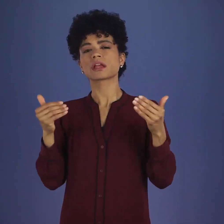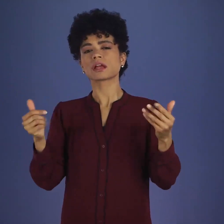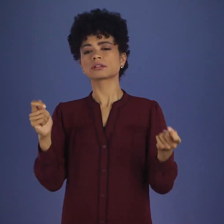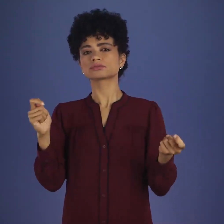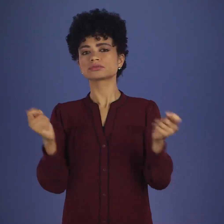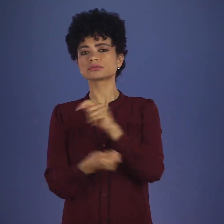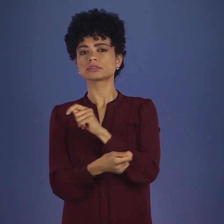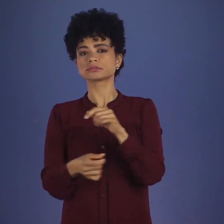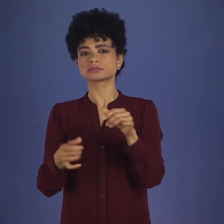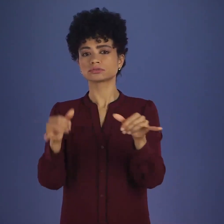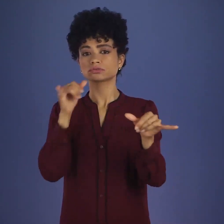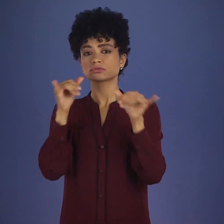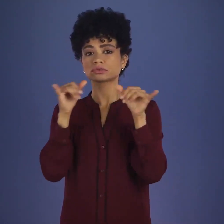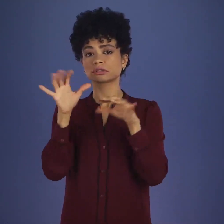reform America's drinking habits.